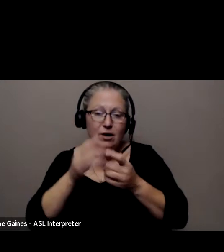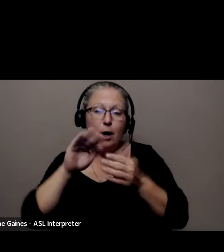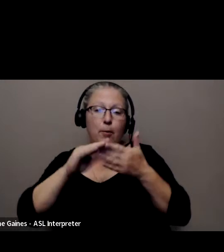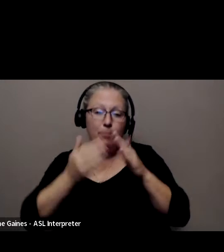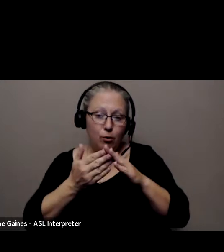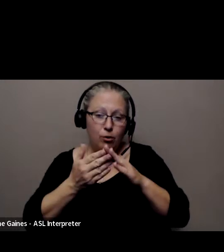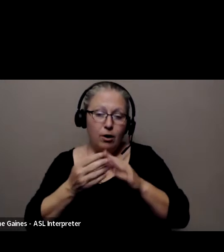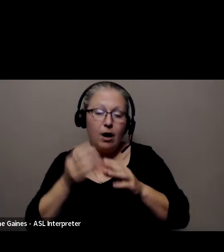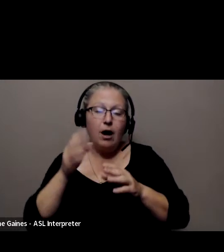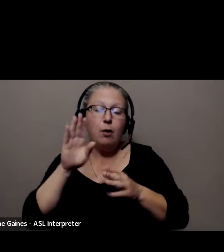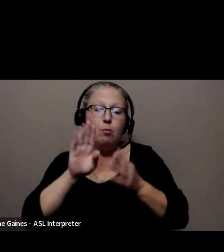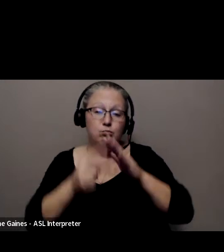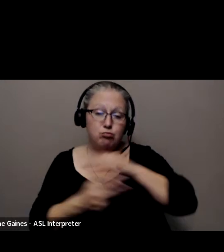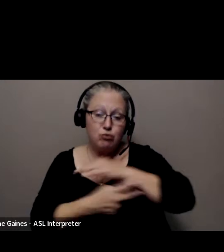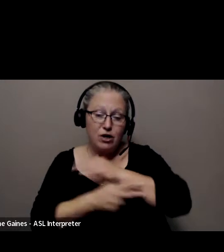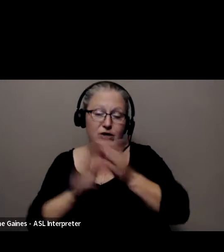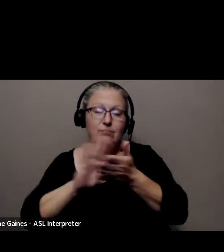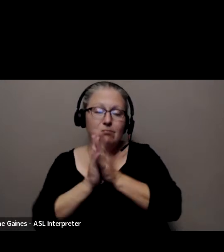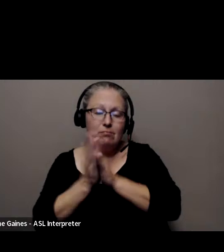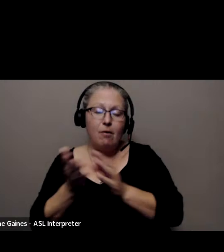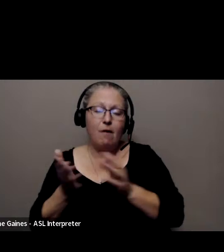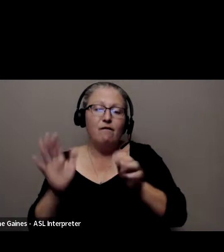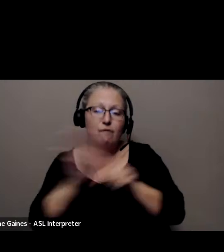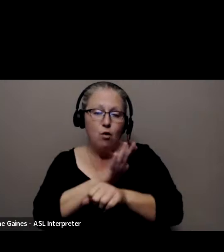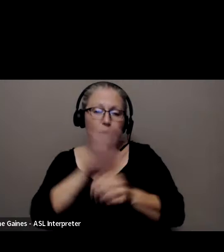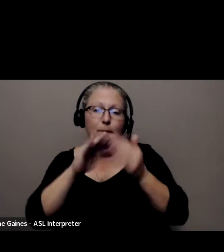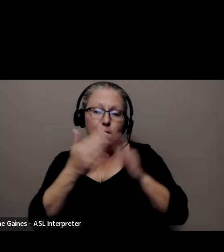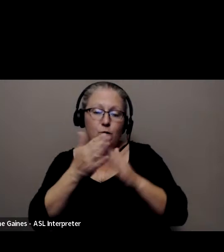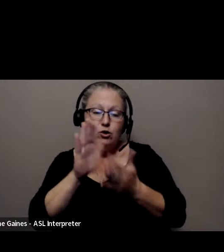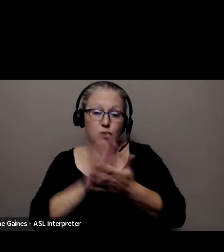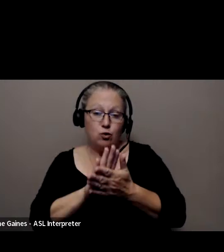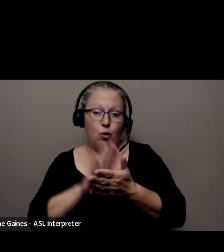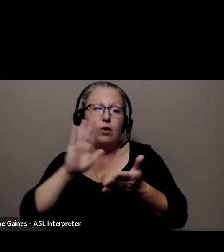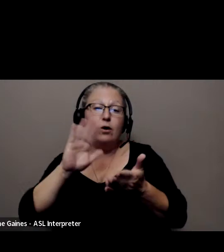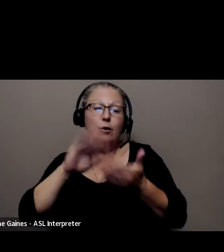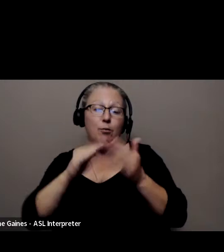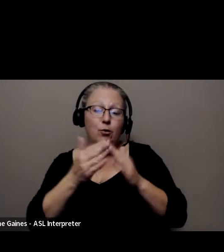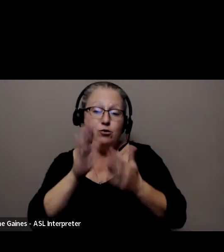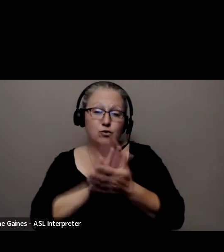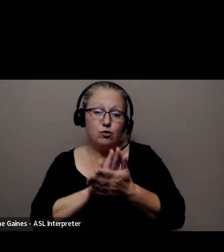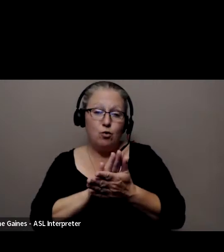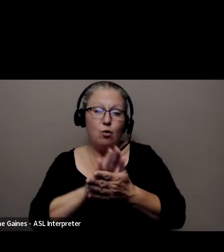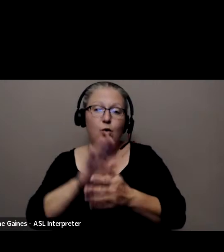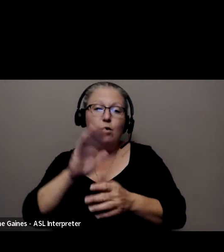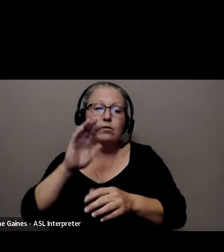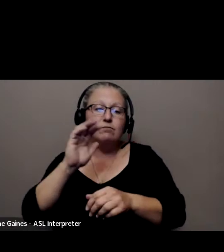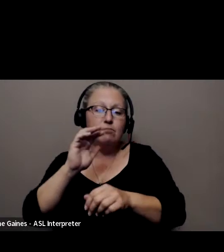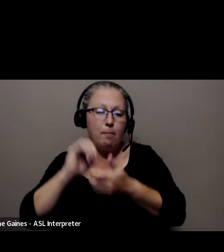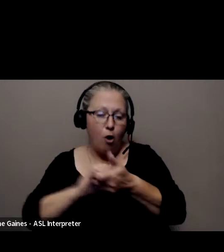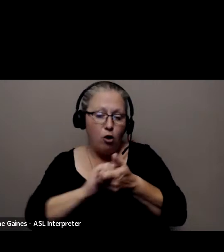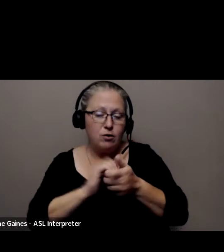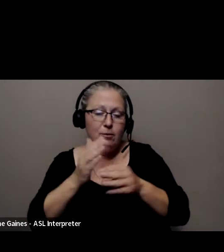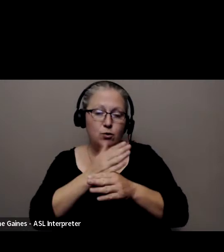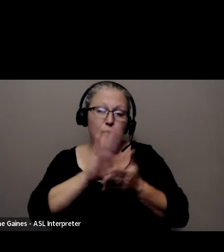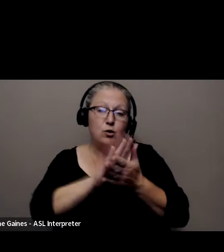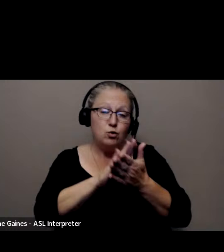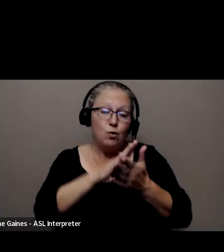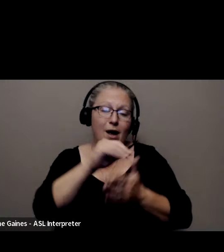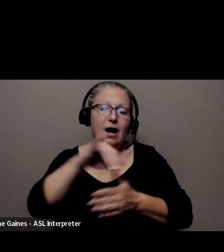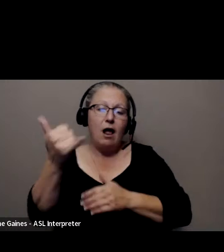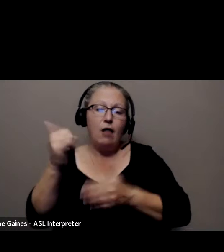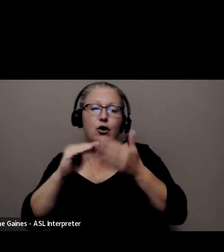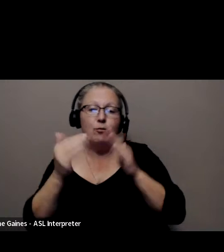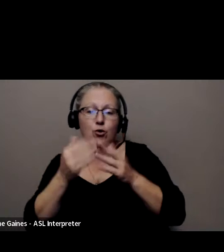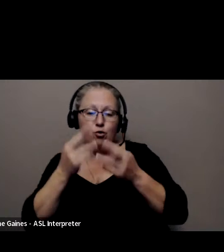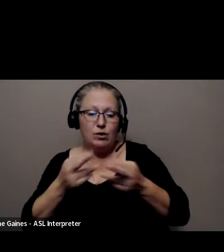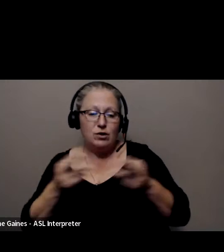grow Bridge into a full community school. Because a community school is a place and a set of partnerships between the school and other